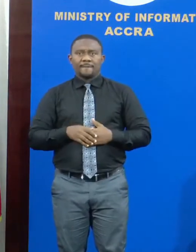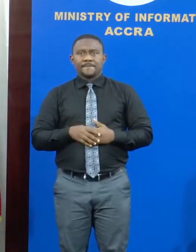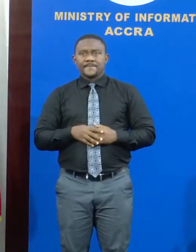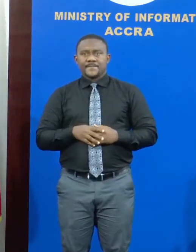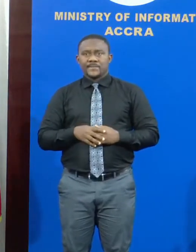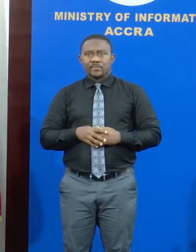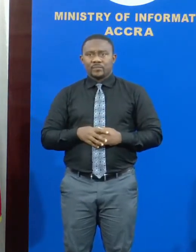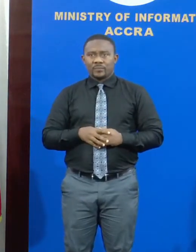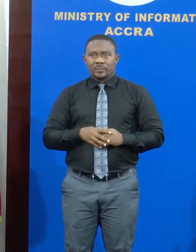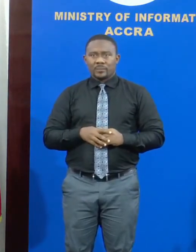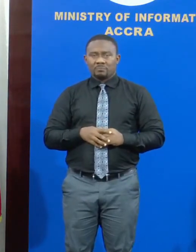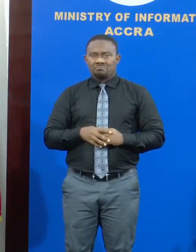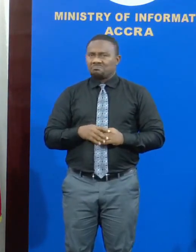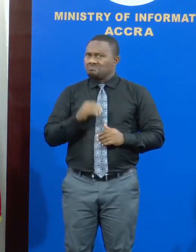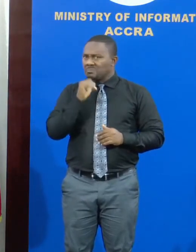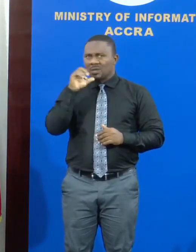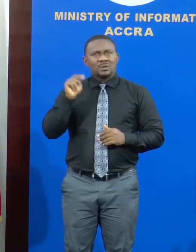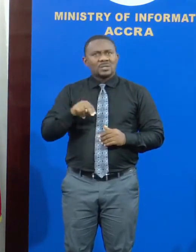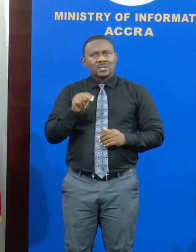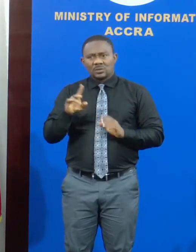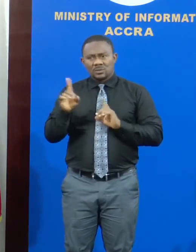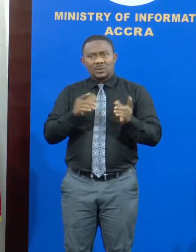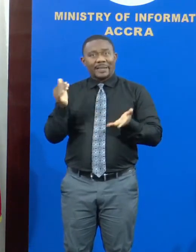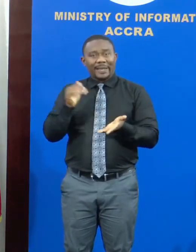it stays with you forever. You don't have to do it again.